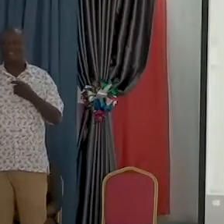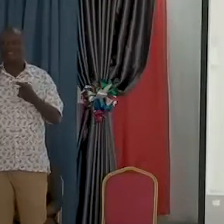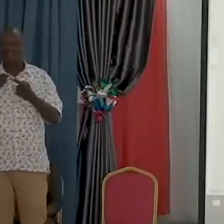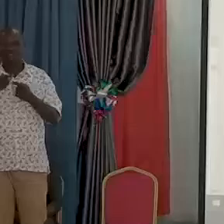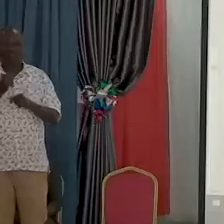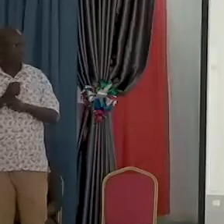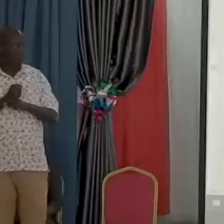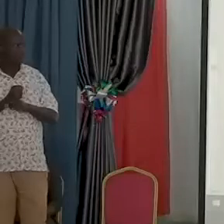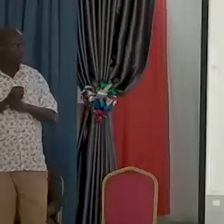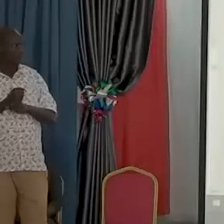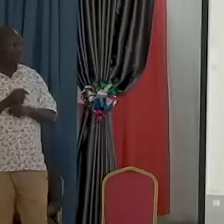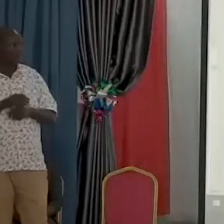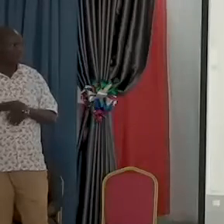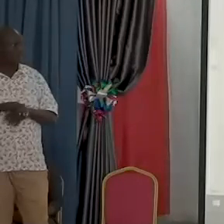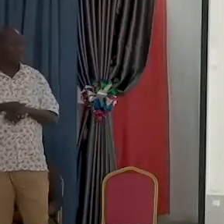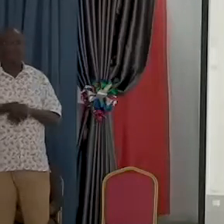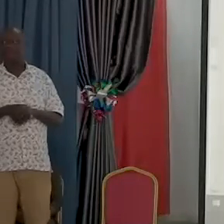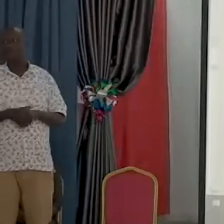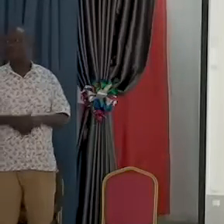a classroom like this?